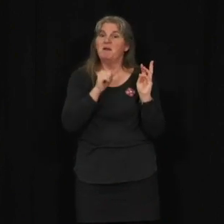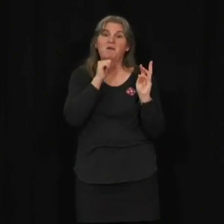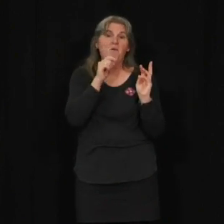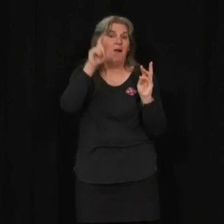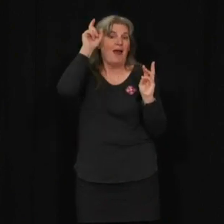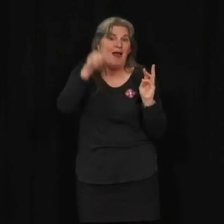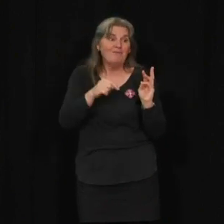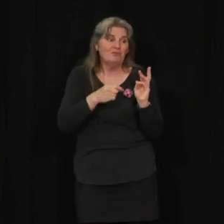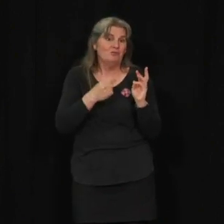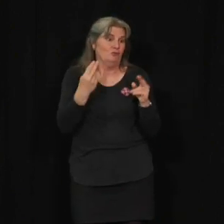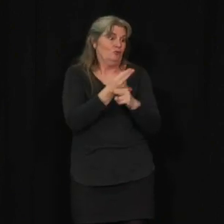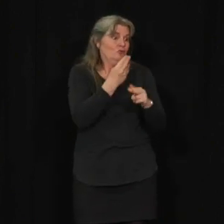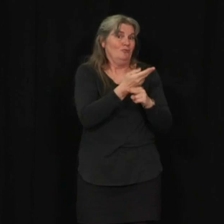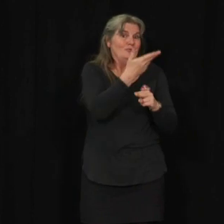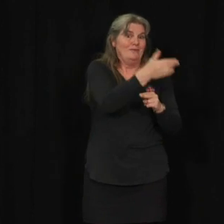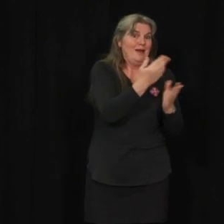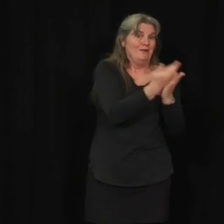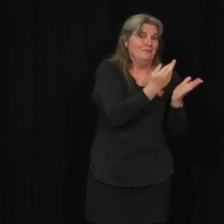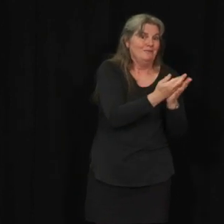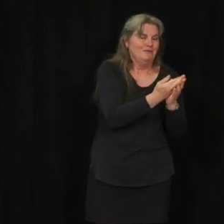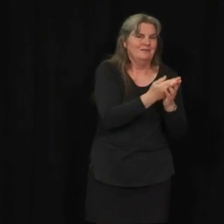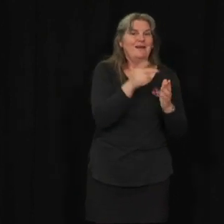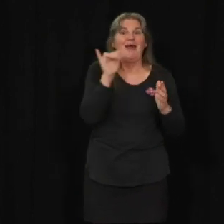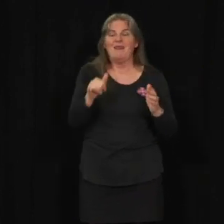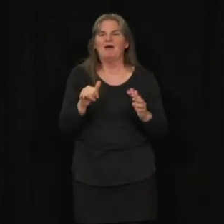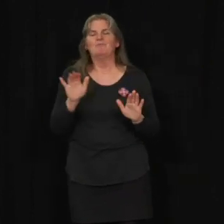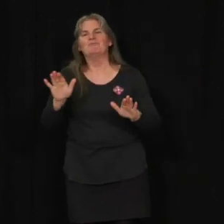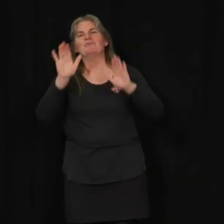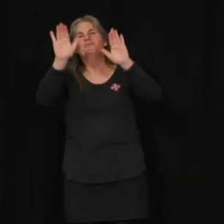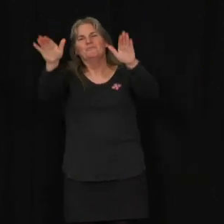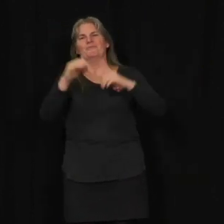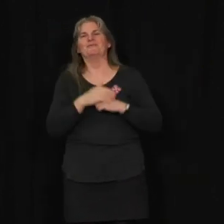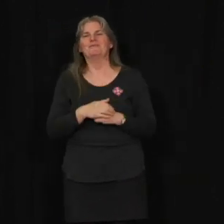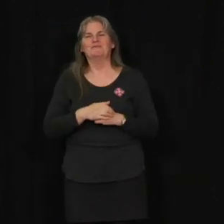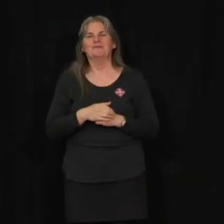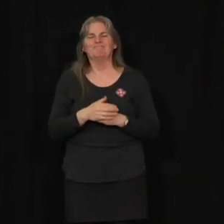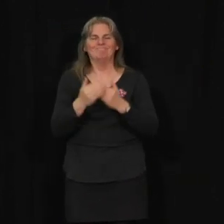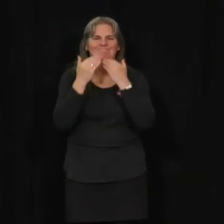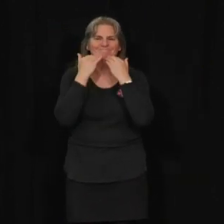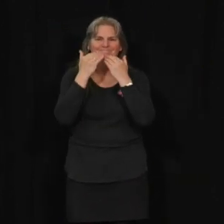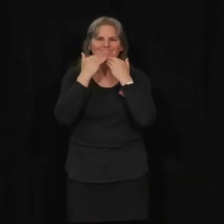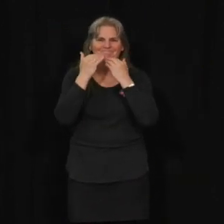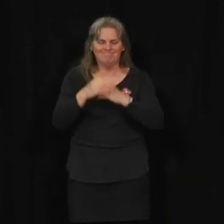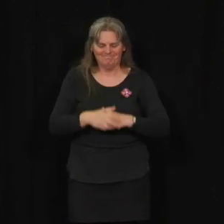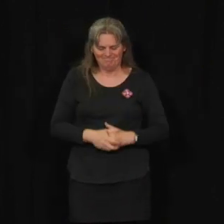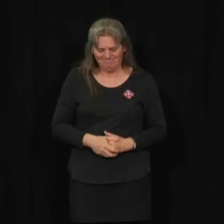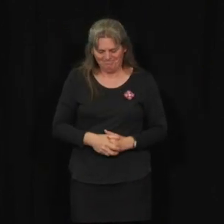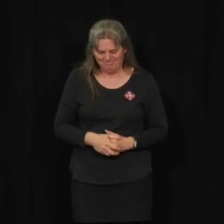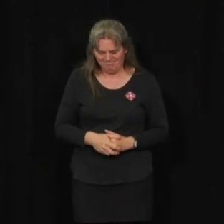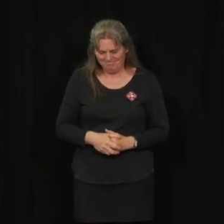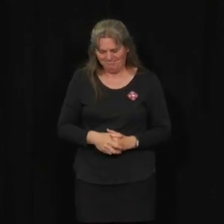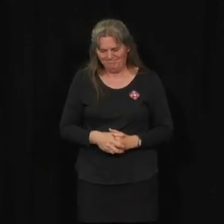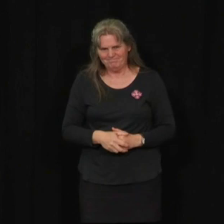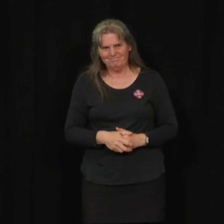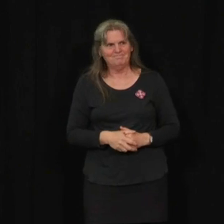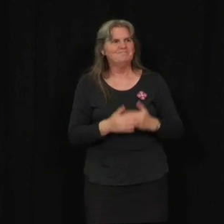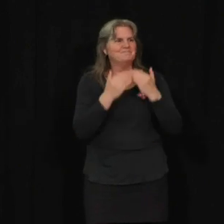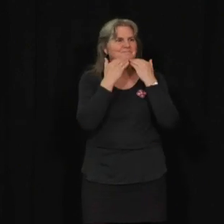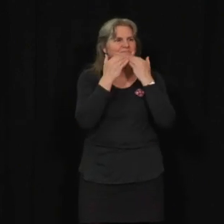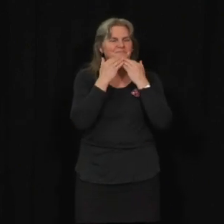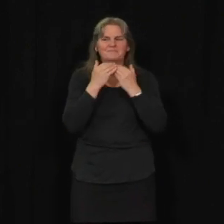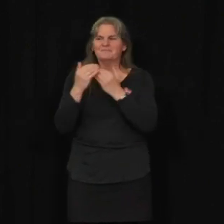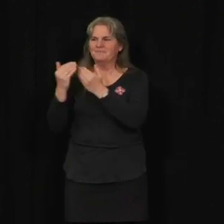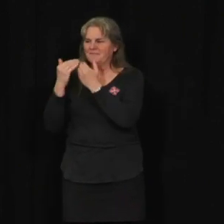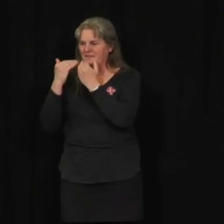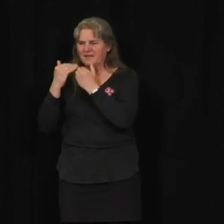they are. And that would be a good thing. Thank you. Merci, Masicho, Shonathan. Thank you, Premier Silver. Thank you,